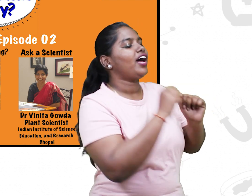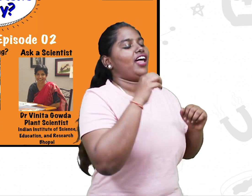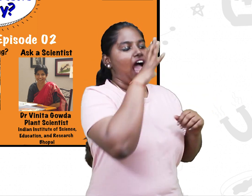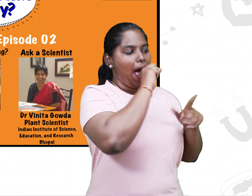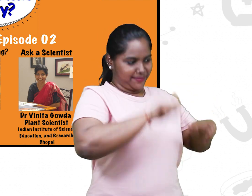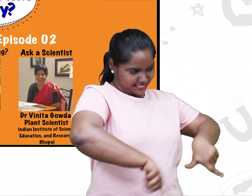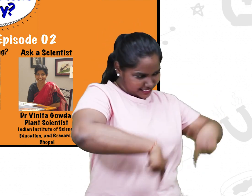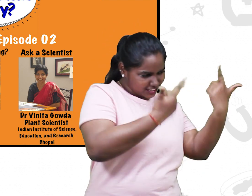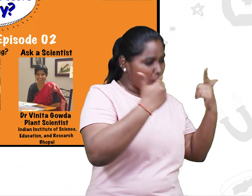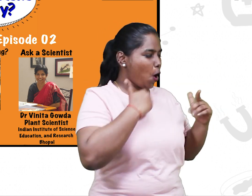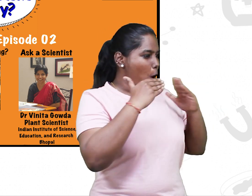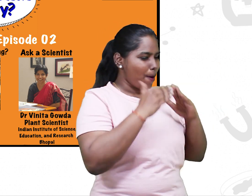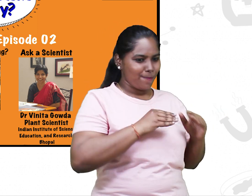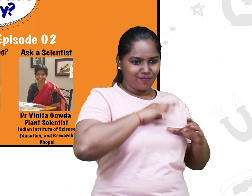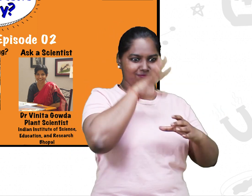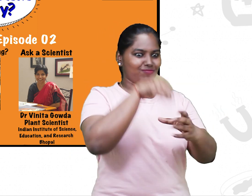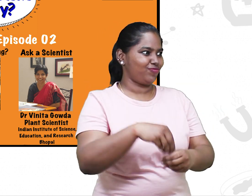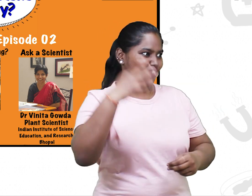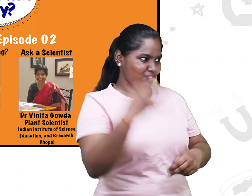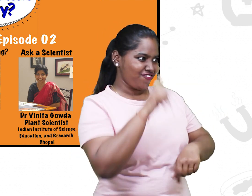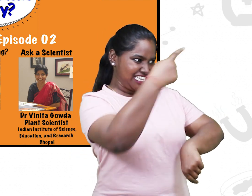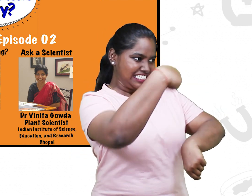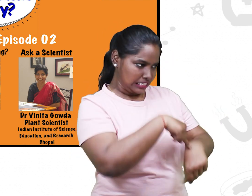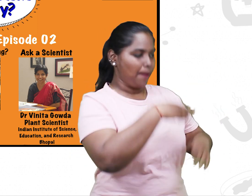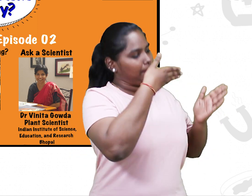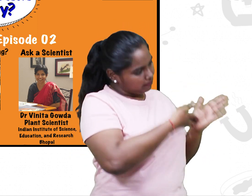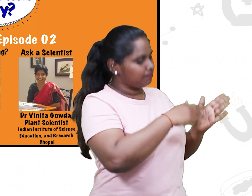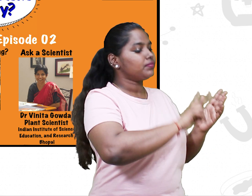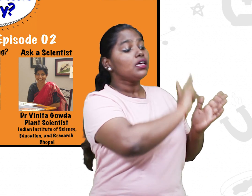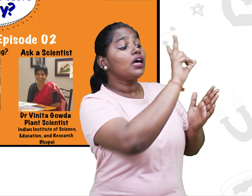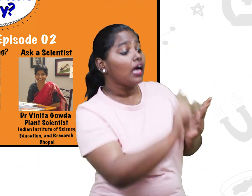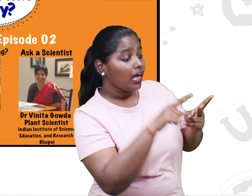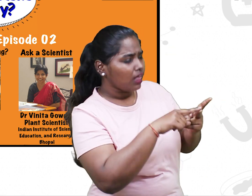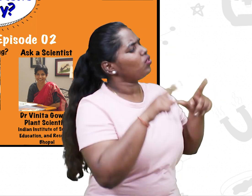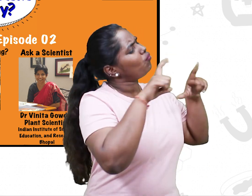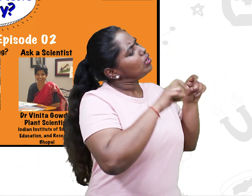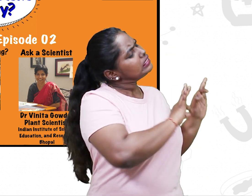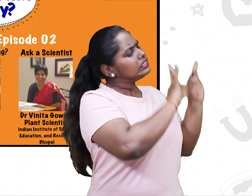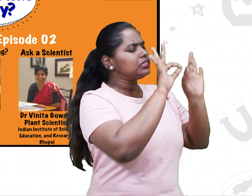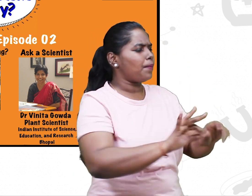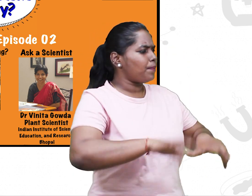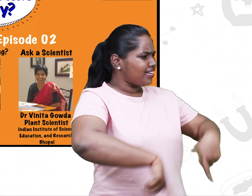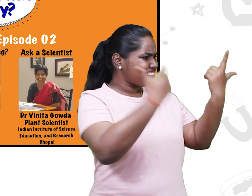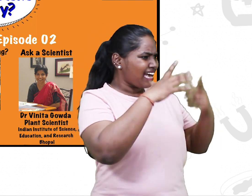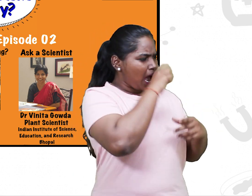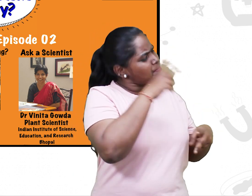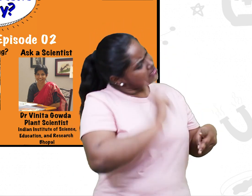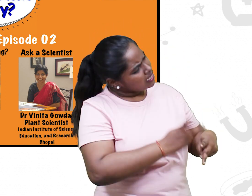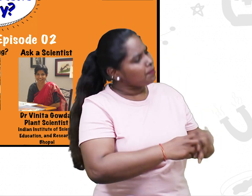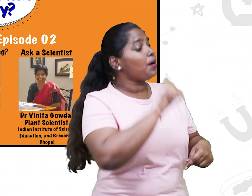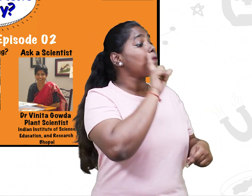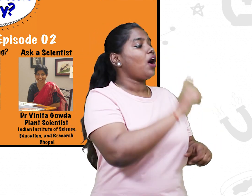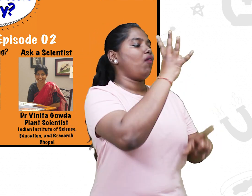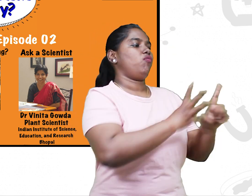next to our mango tree when we first moved into our home. And this right here is my picture next to the very